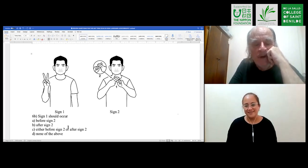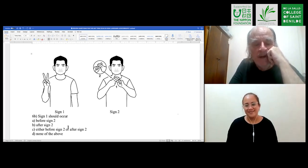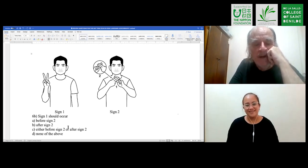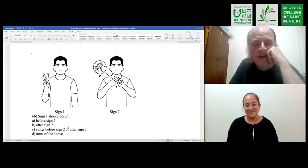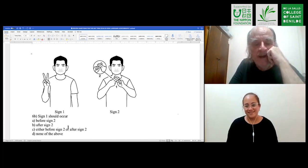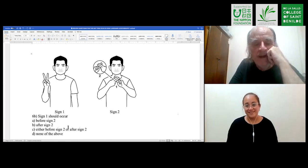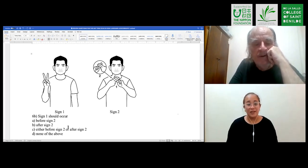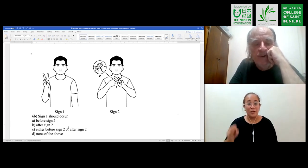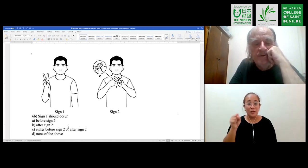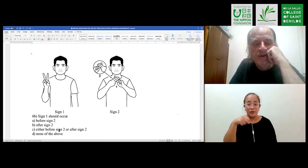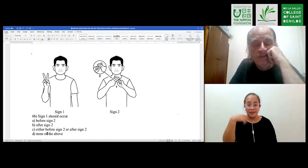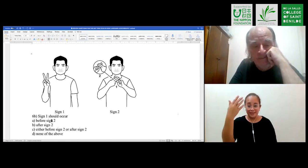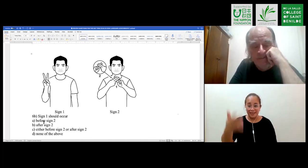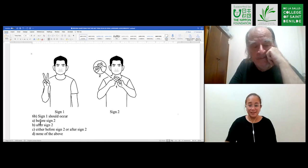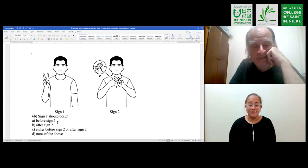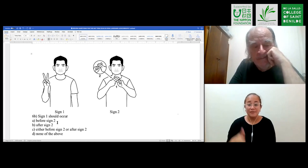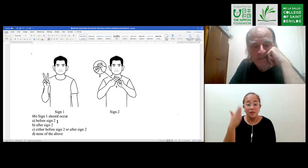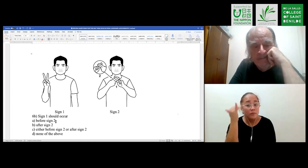Okay, and again, the reason?